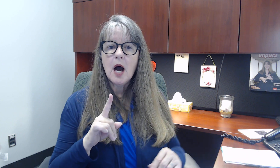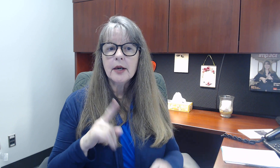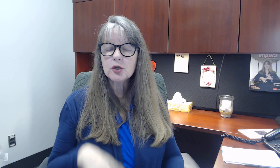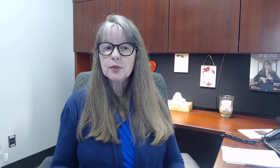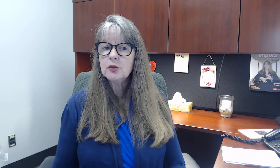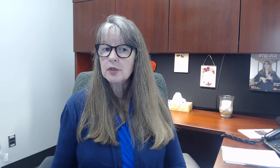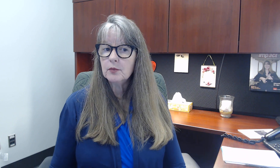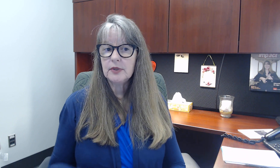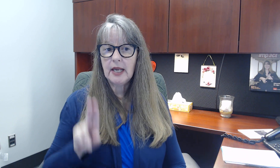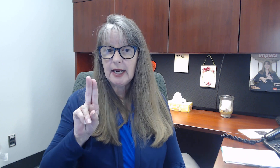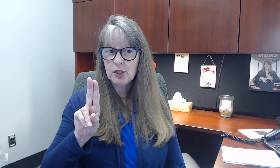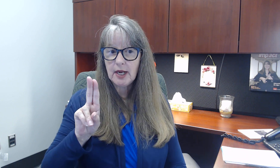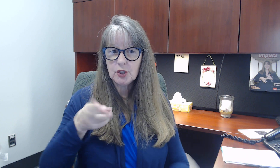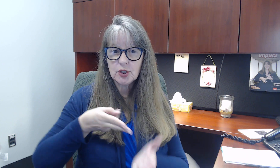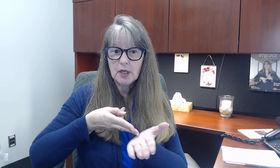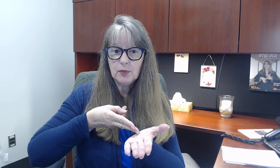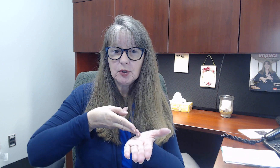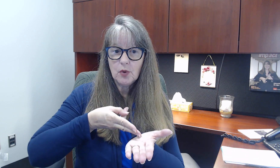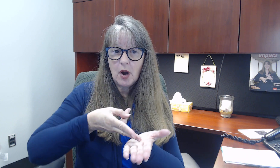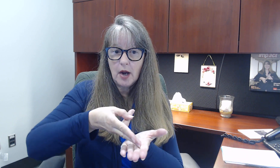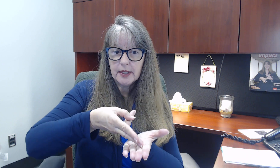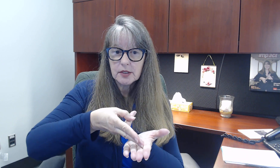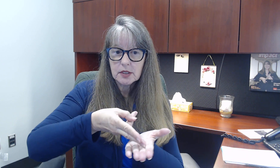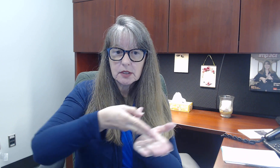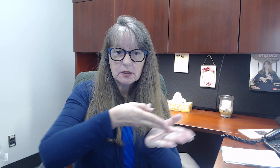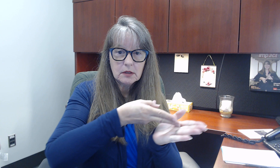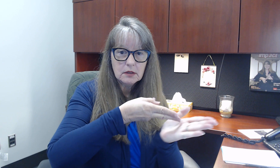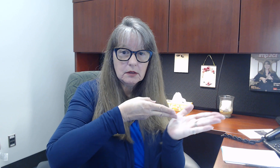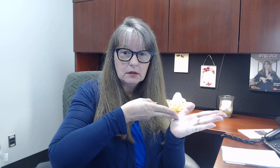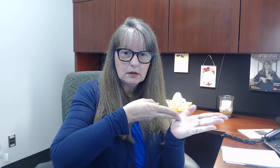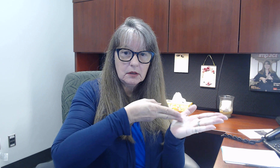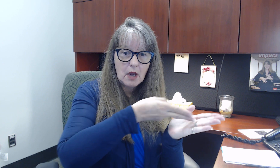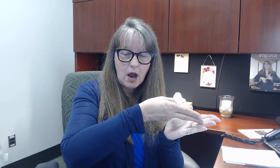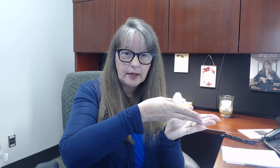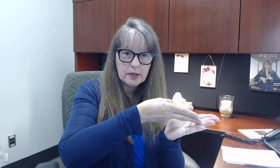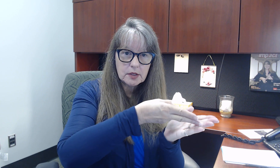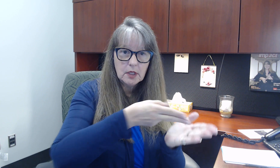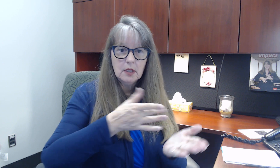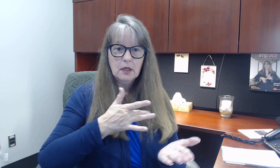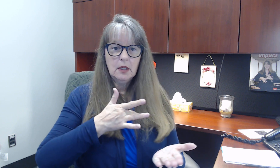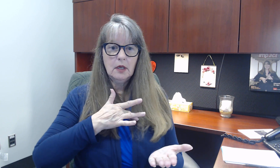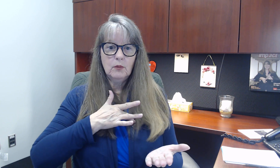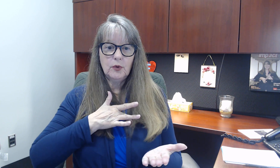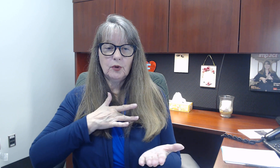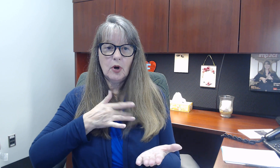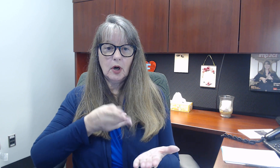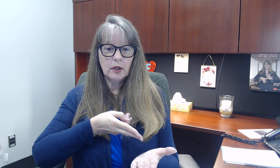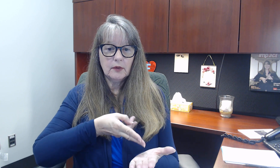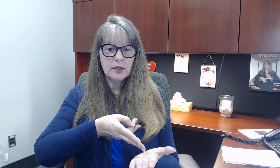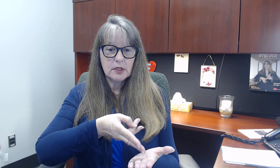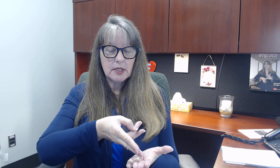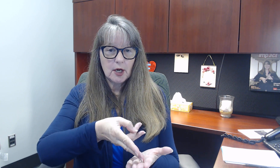Honest, we do some with the H hand shape. We do honest. Honest. With your heart, that's